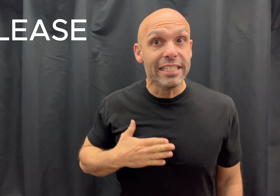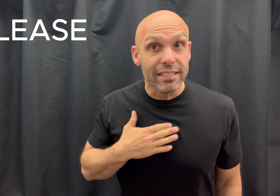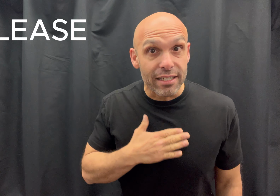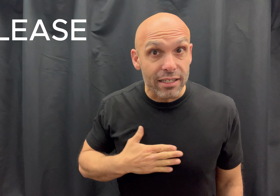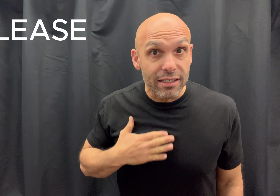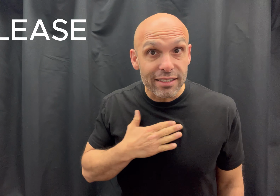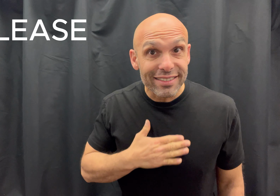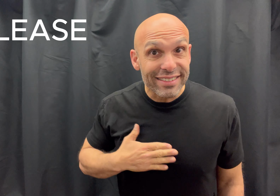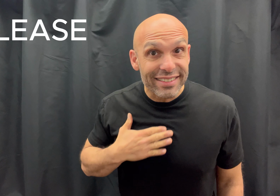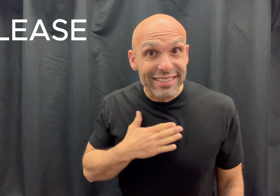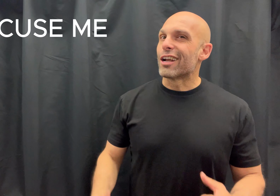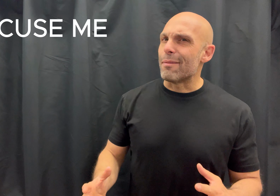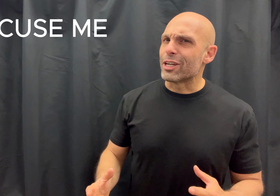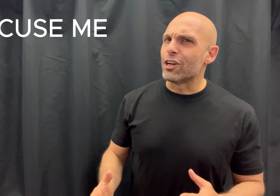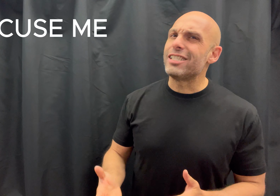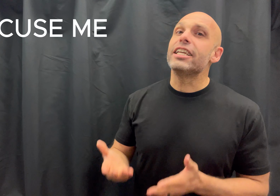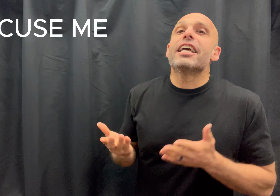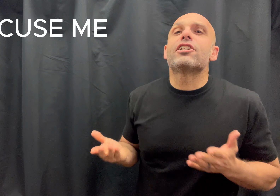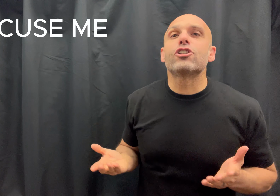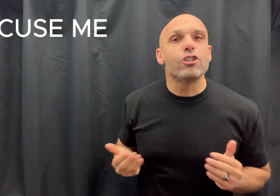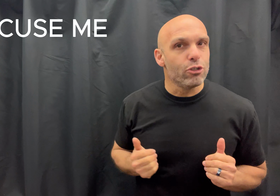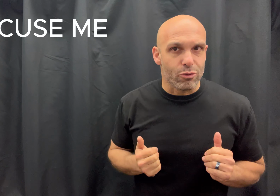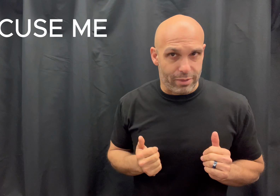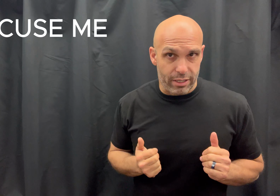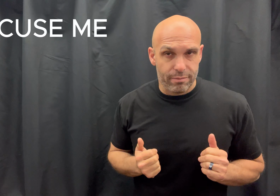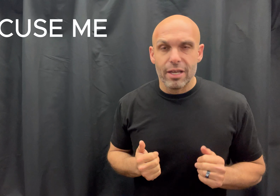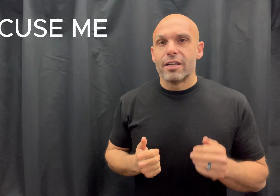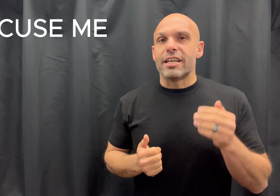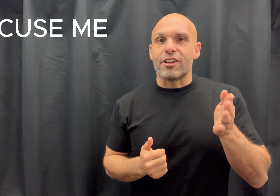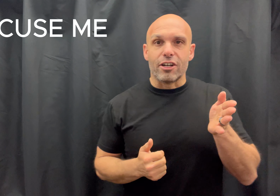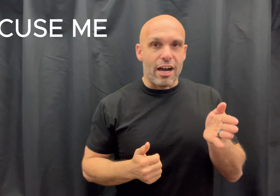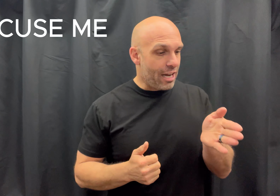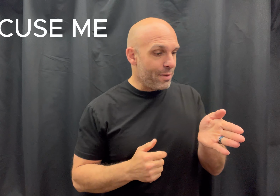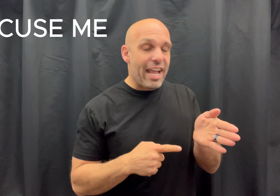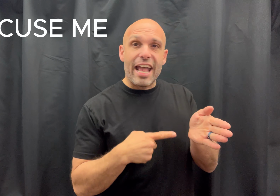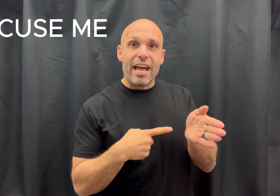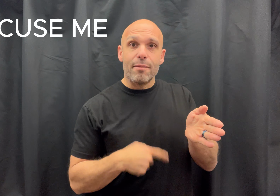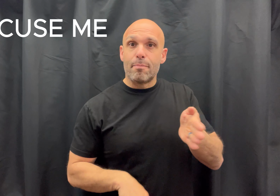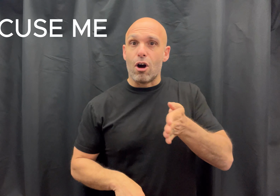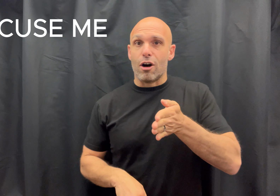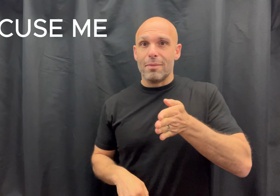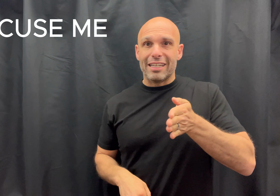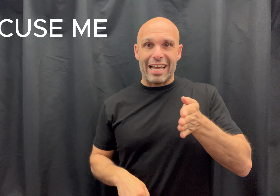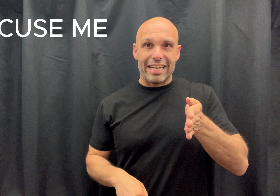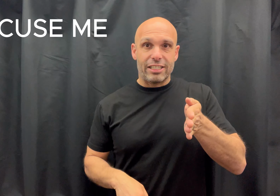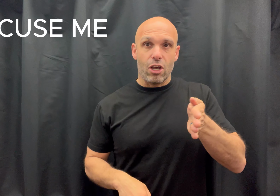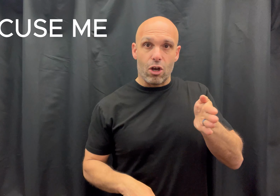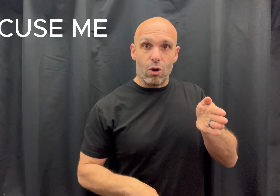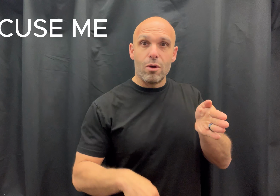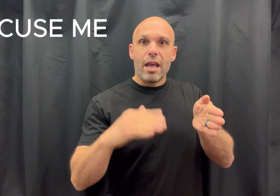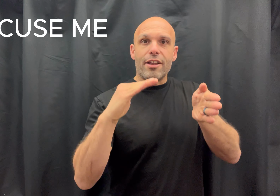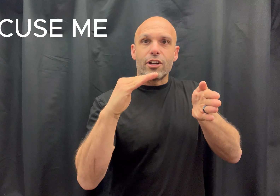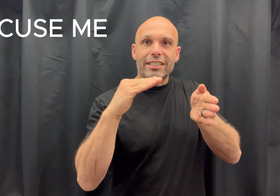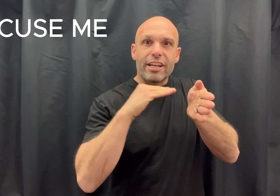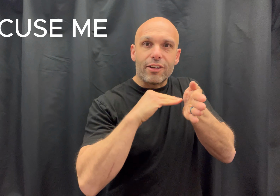please. Common courtesy, excuse me. Take your non-dominant hand, palm like so, and you're gonna take your other hand and